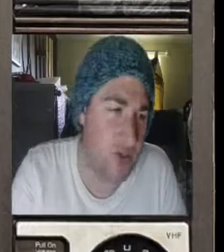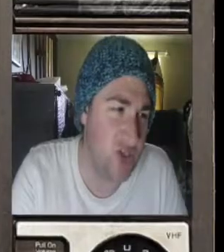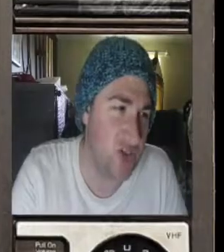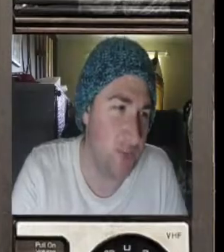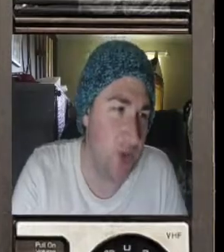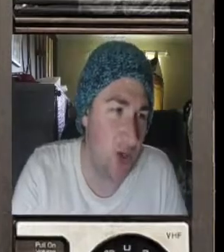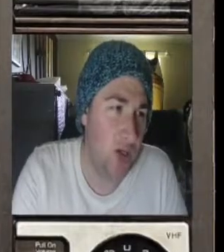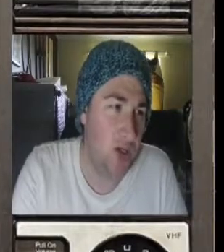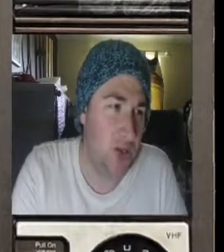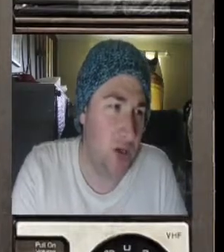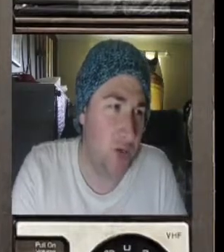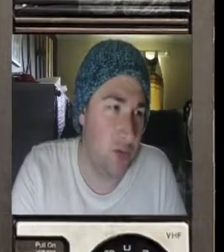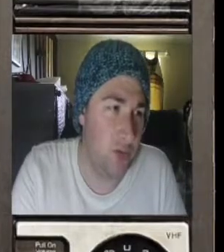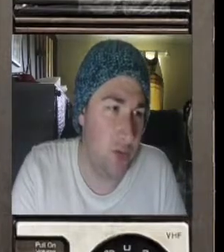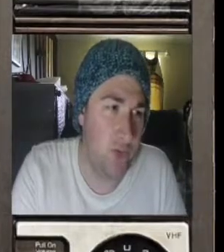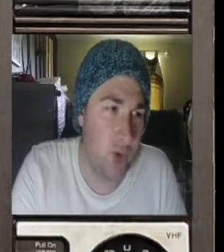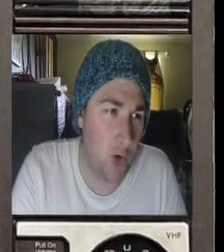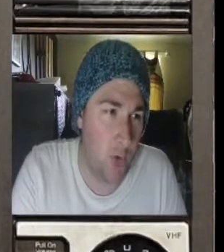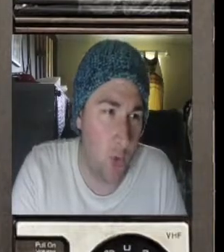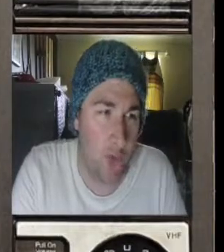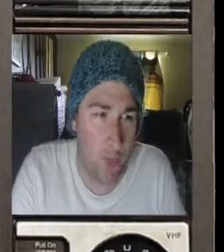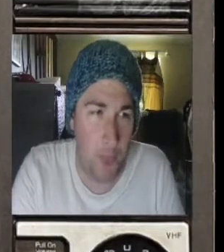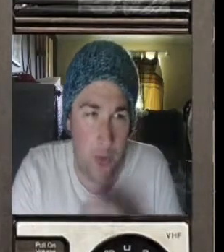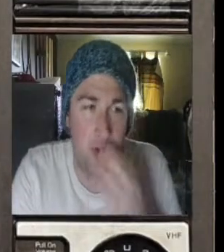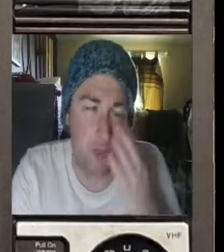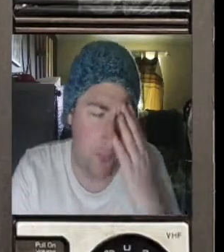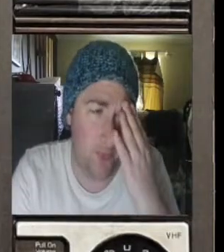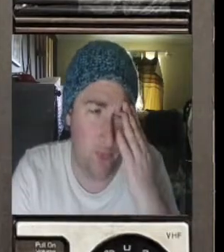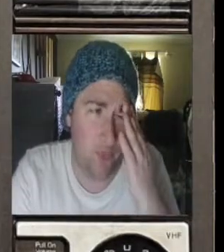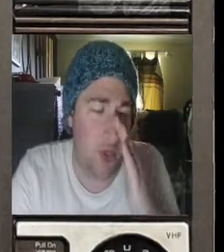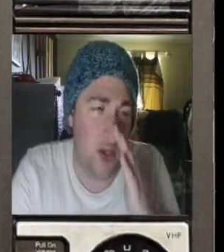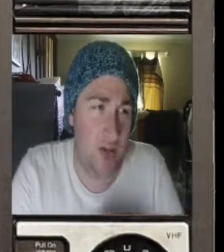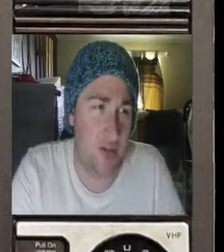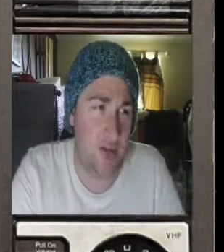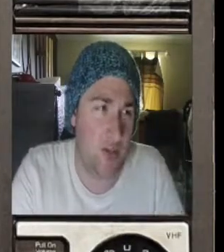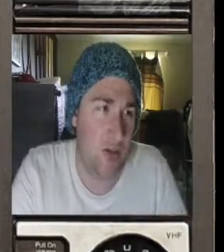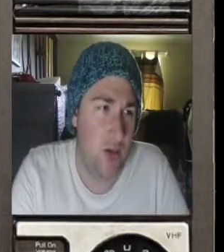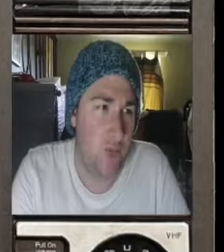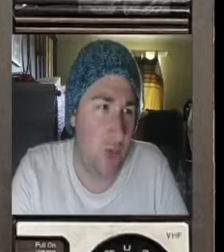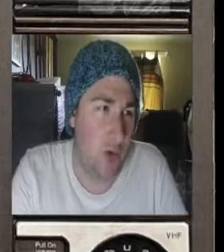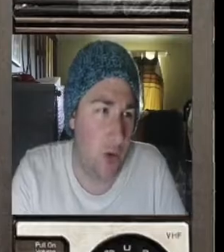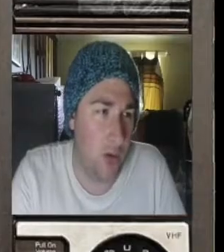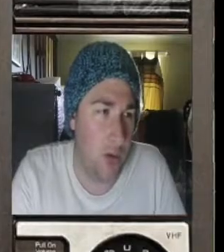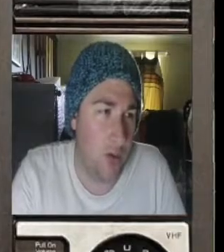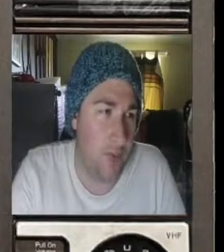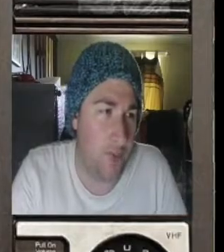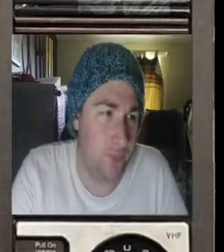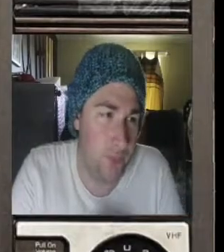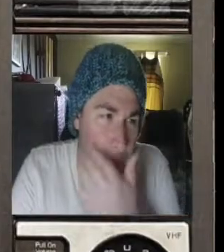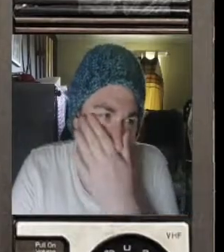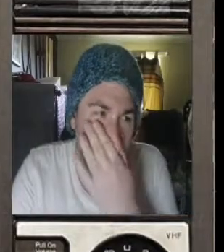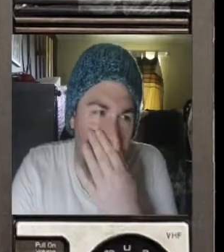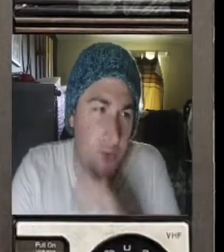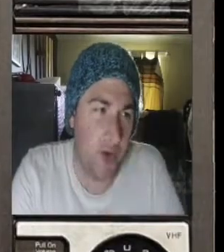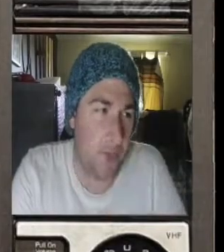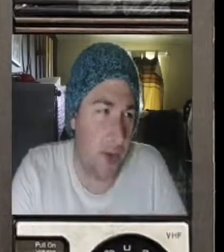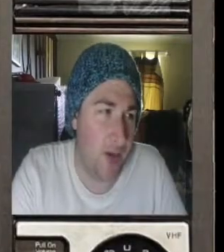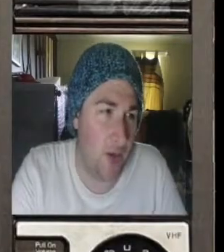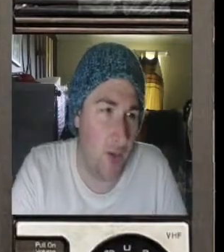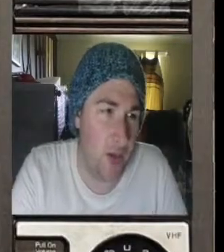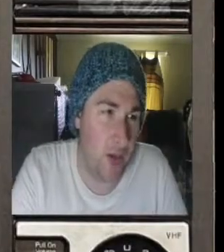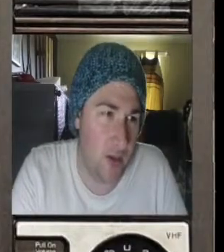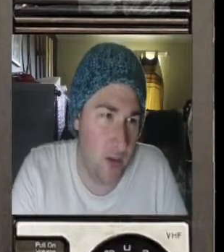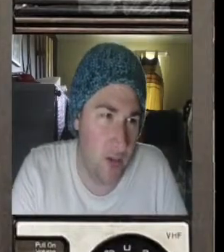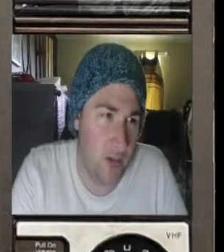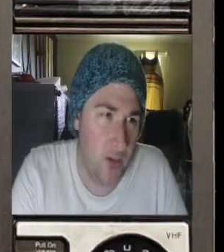their business. So you've got all of the boarded up things, you've got spray paint